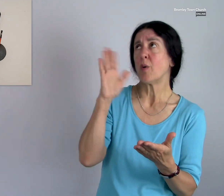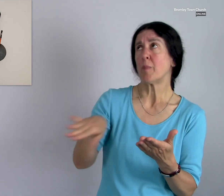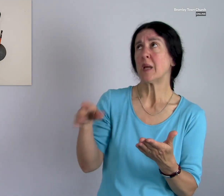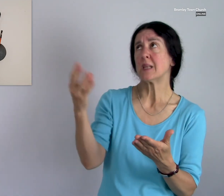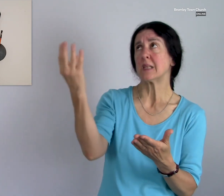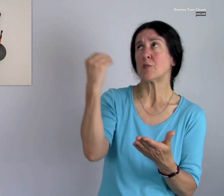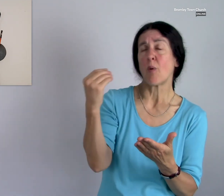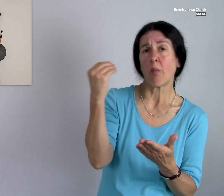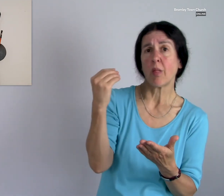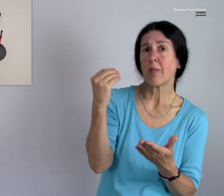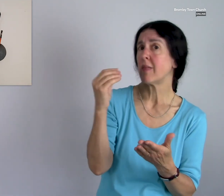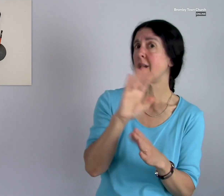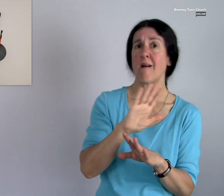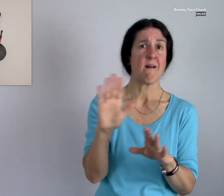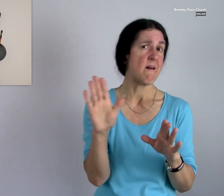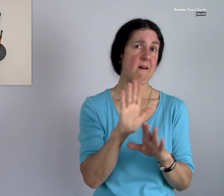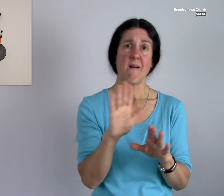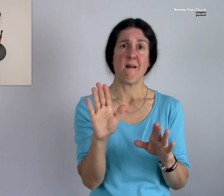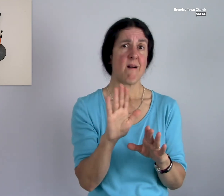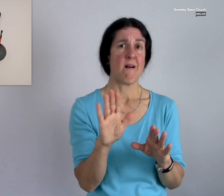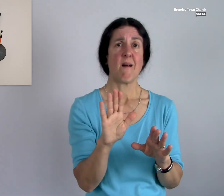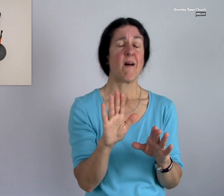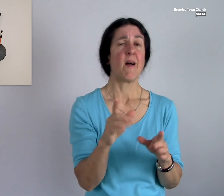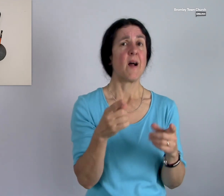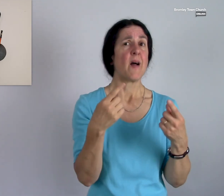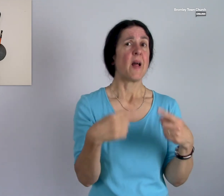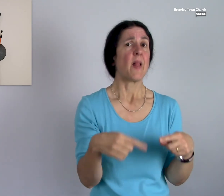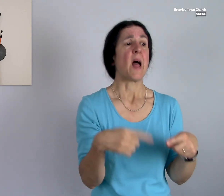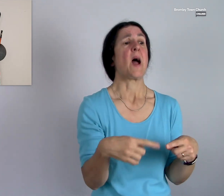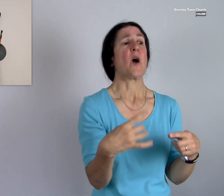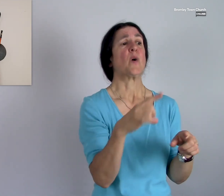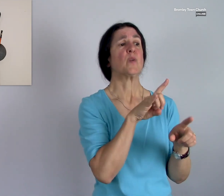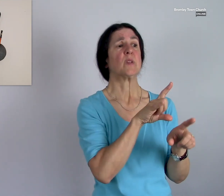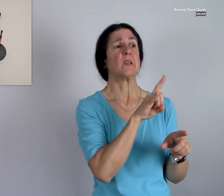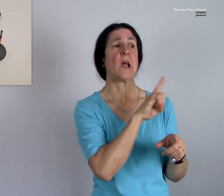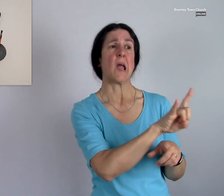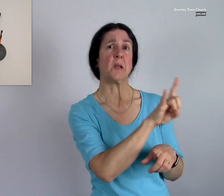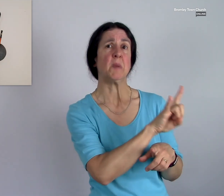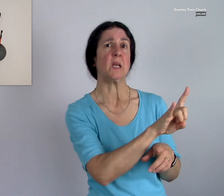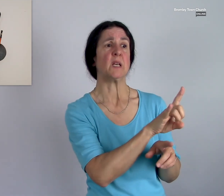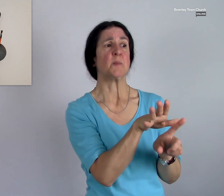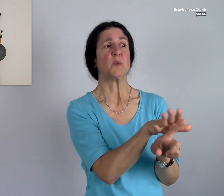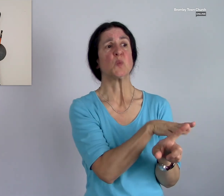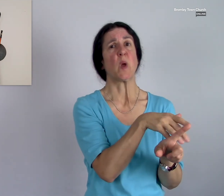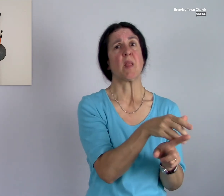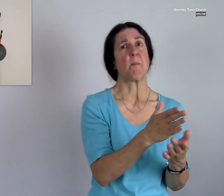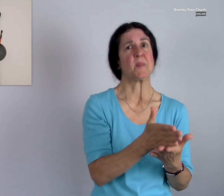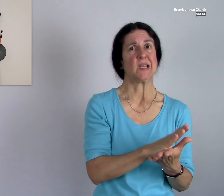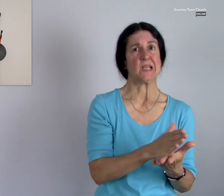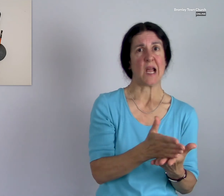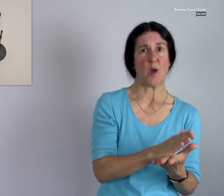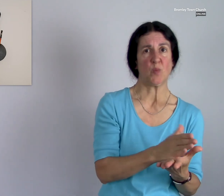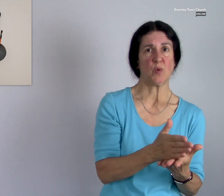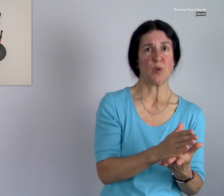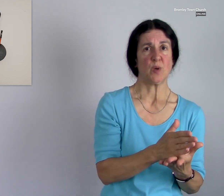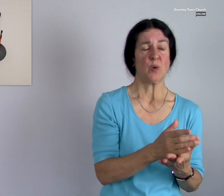making a decision based on their senses. The Bible says she saw that the fruit was good and she took an